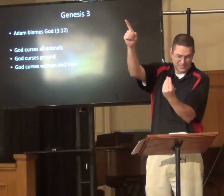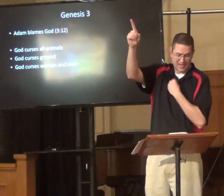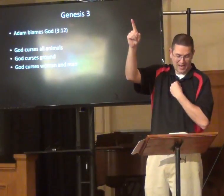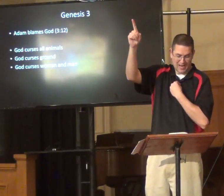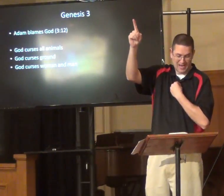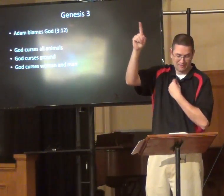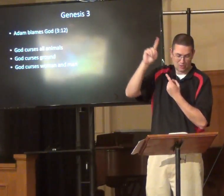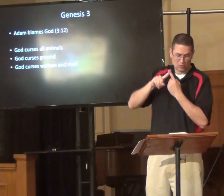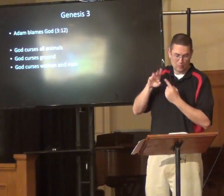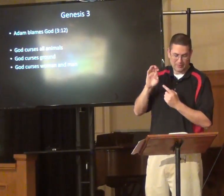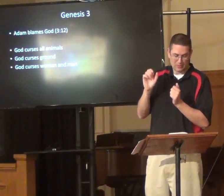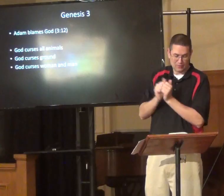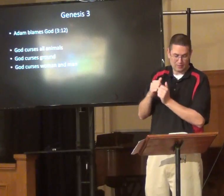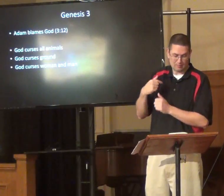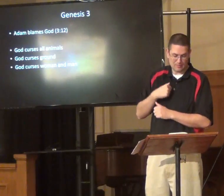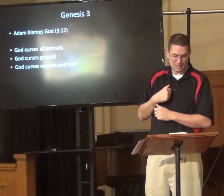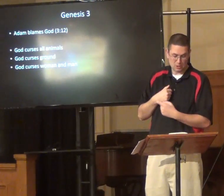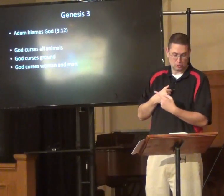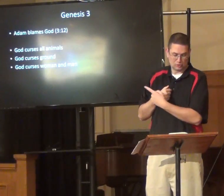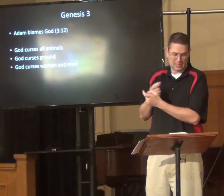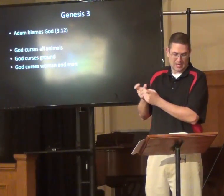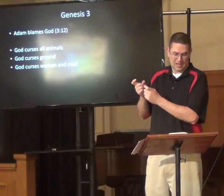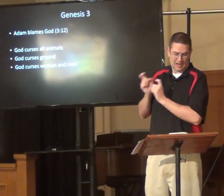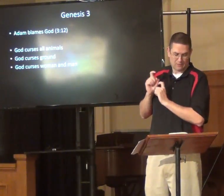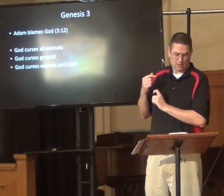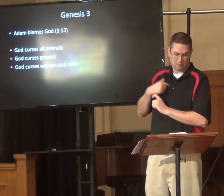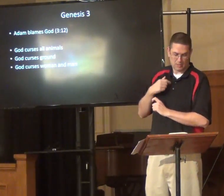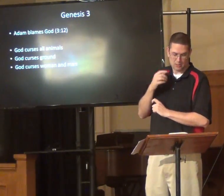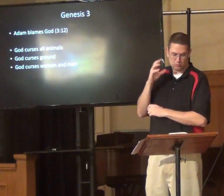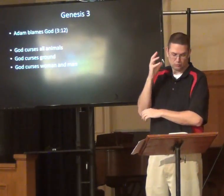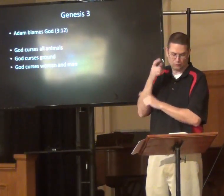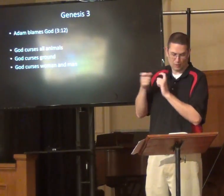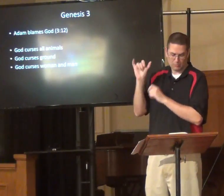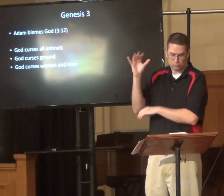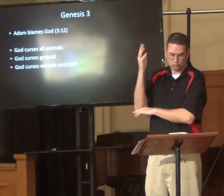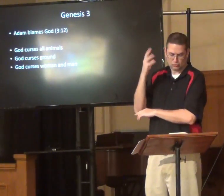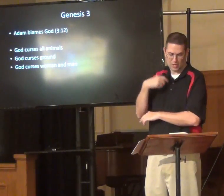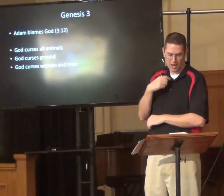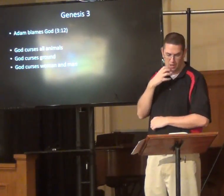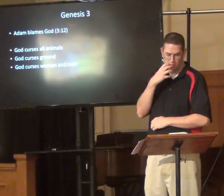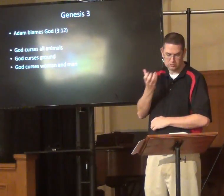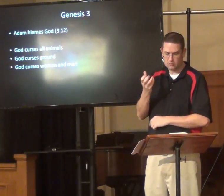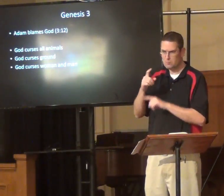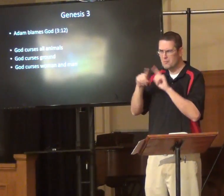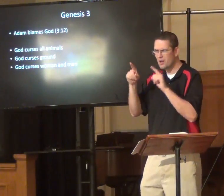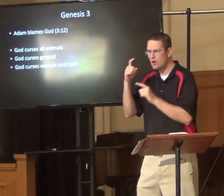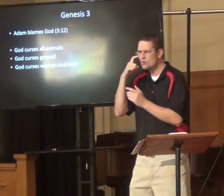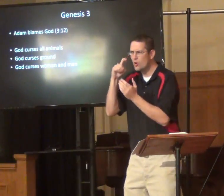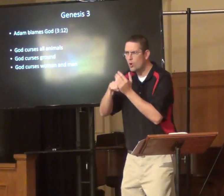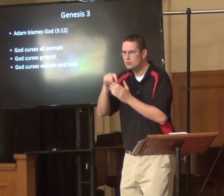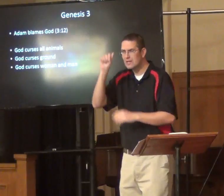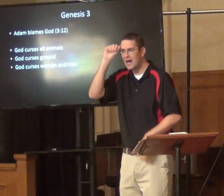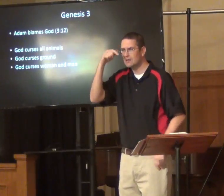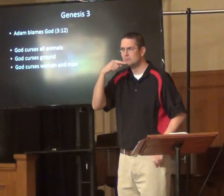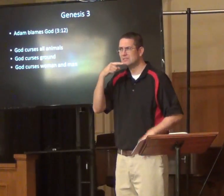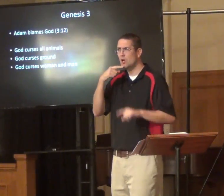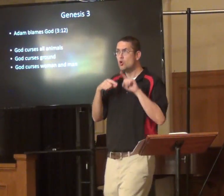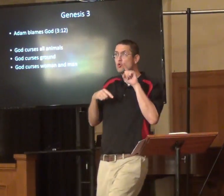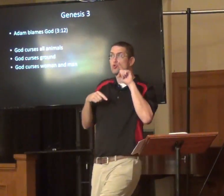gave to be with me. She gave me fruit from that tree. But notice that